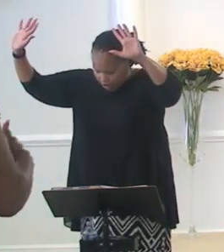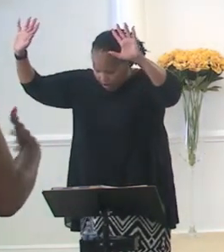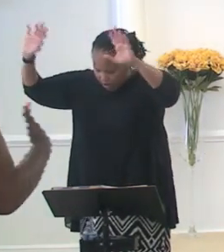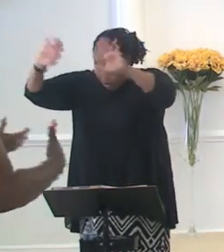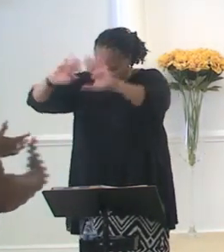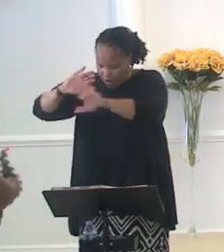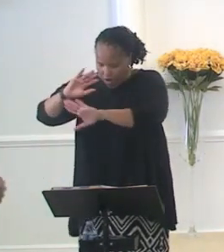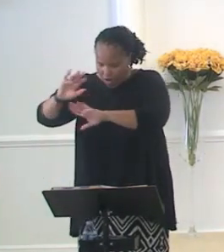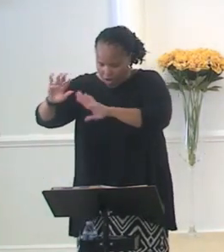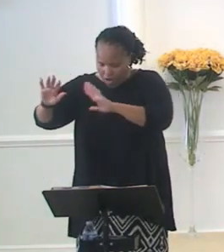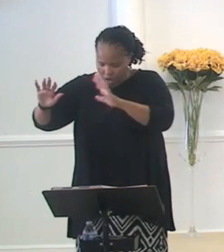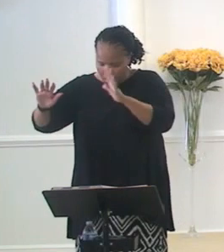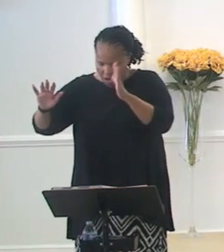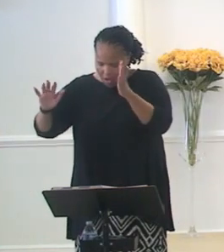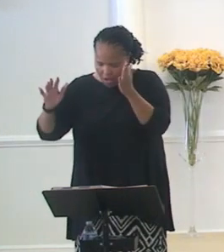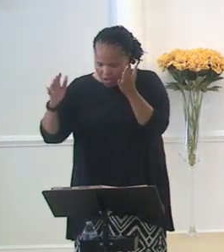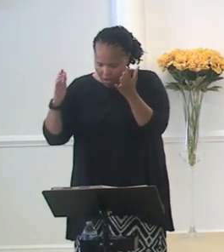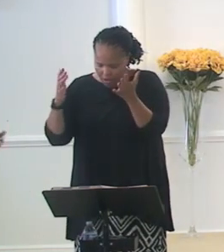surrender all.